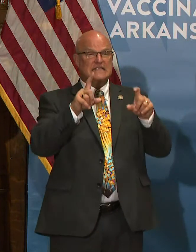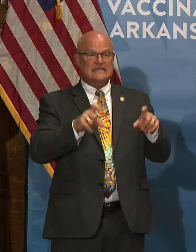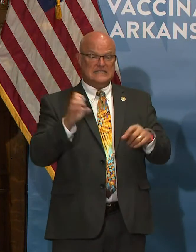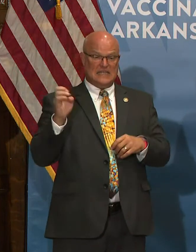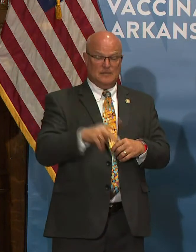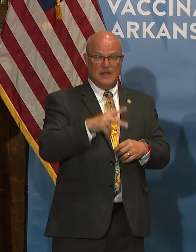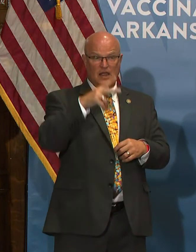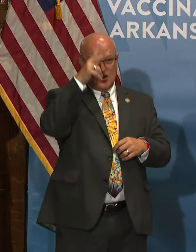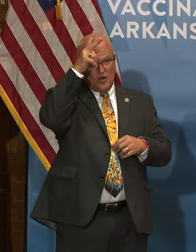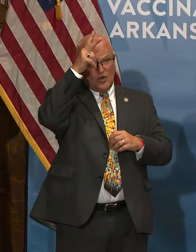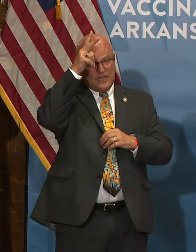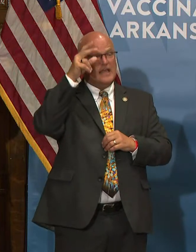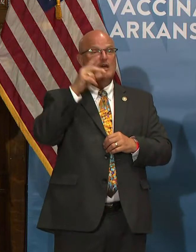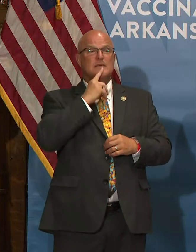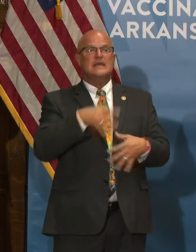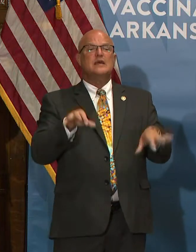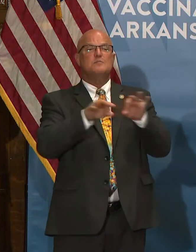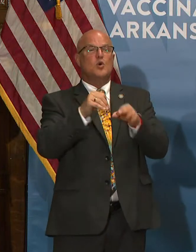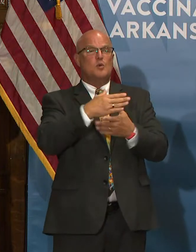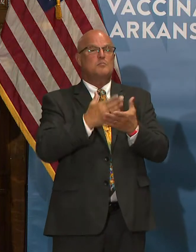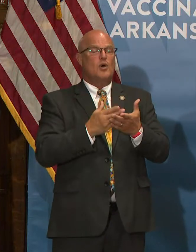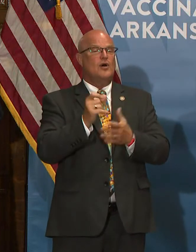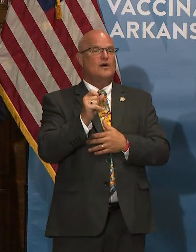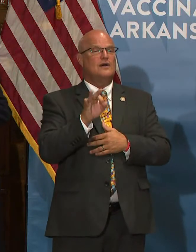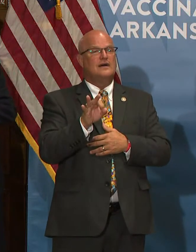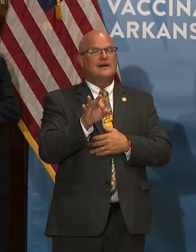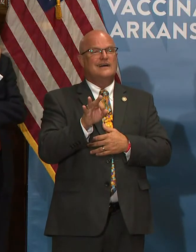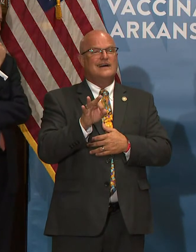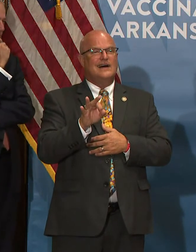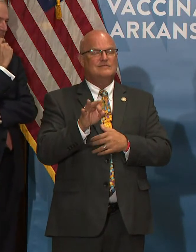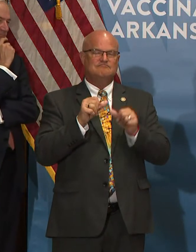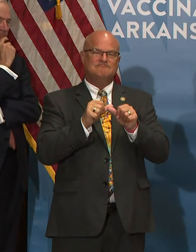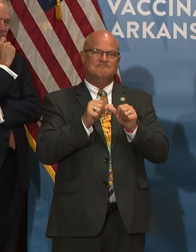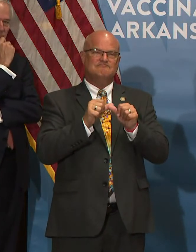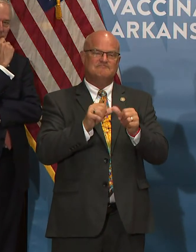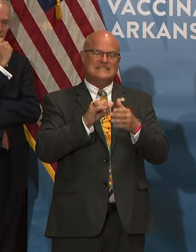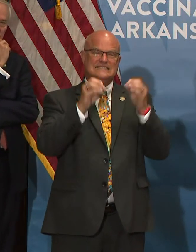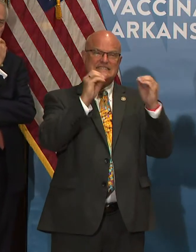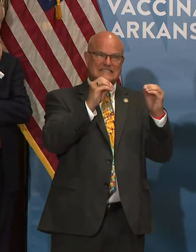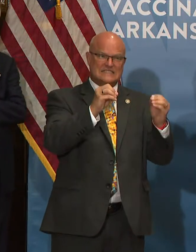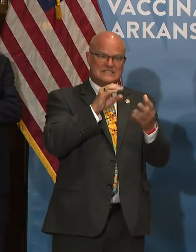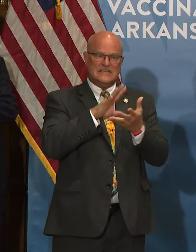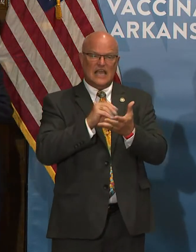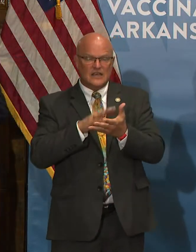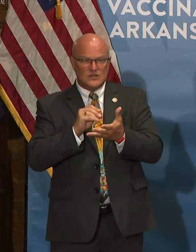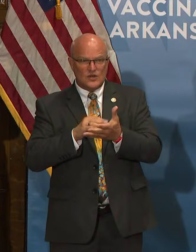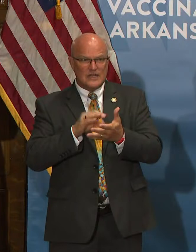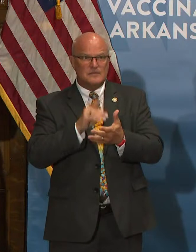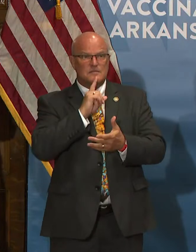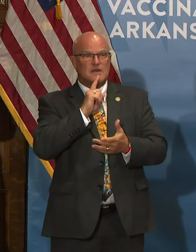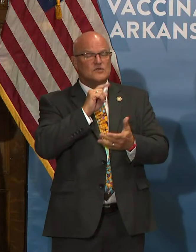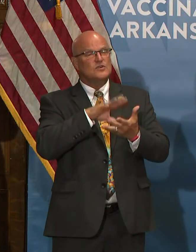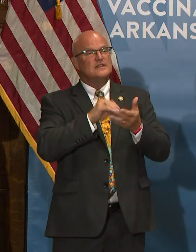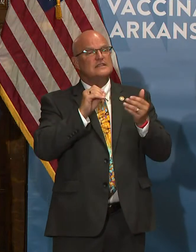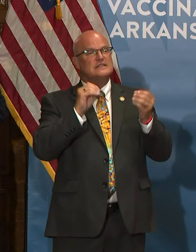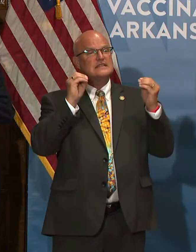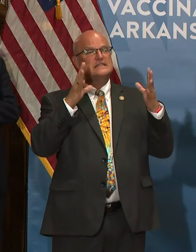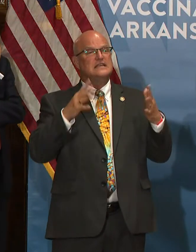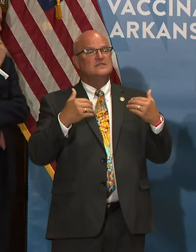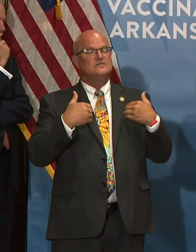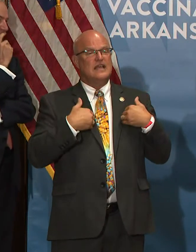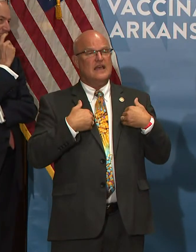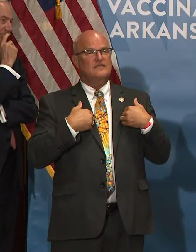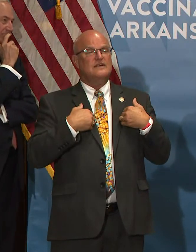back earlier, that can also be an important part of continuing that teaching and learning and making sure that those students have that opportunity